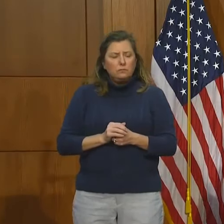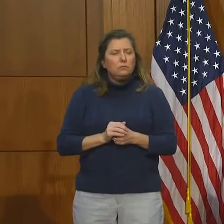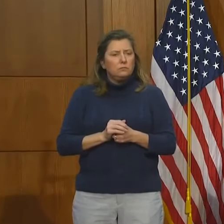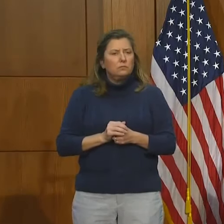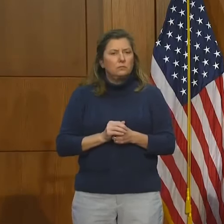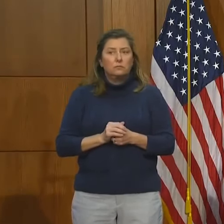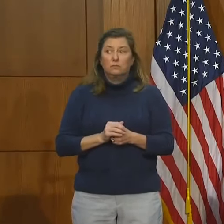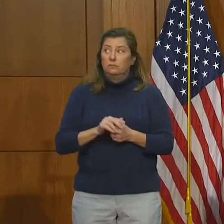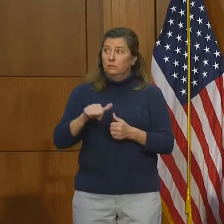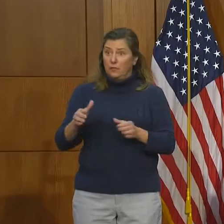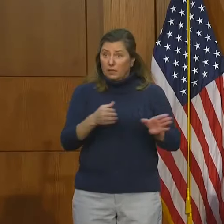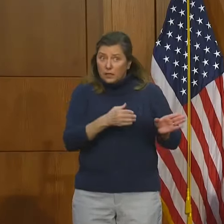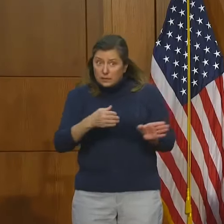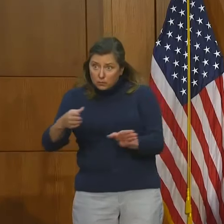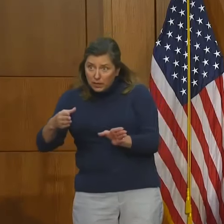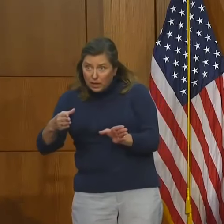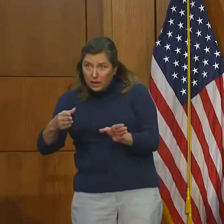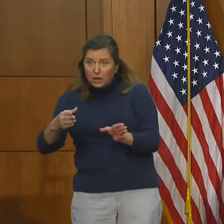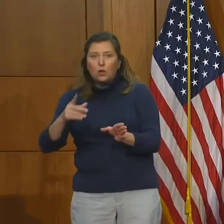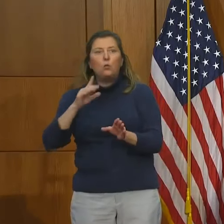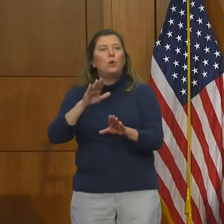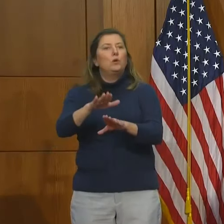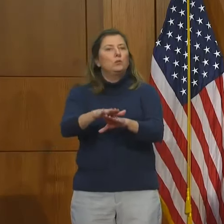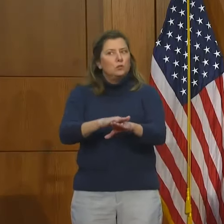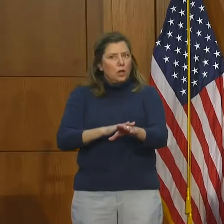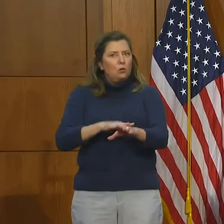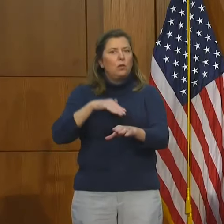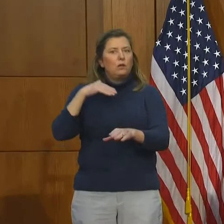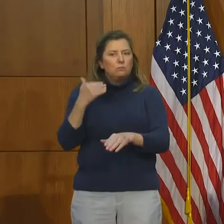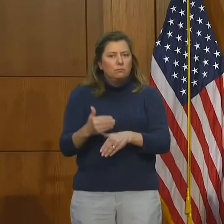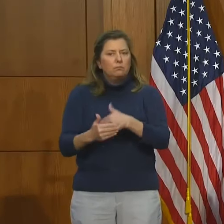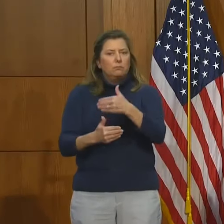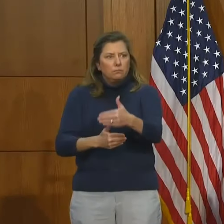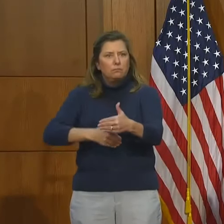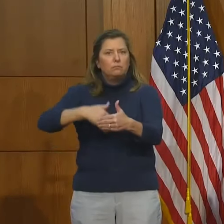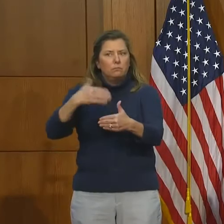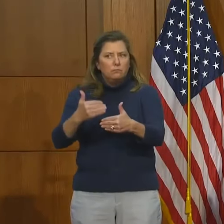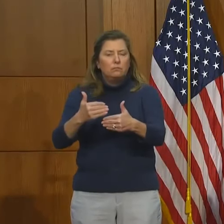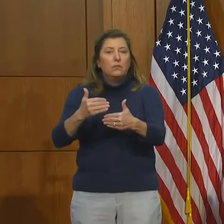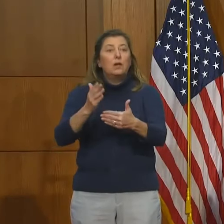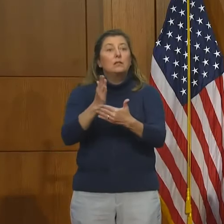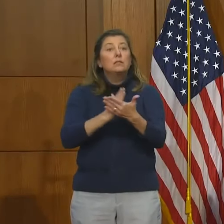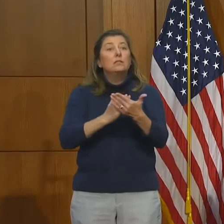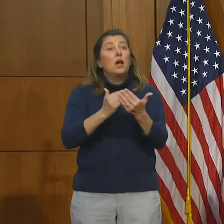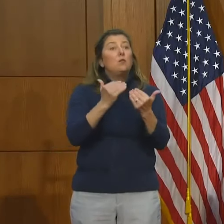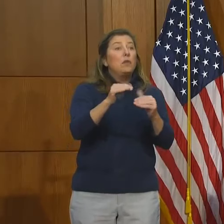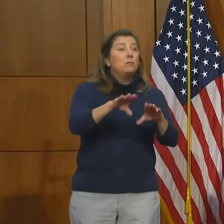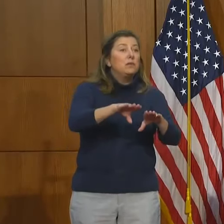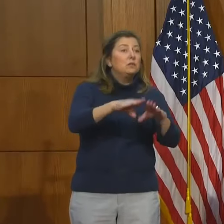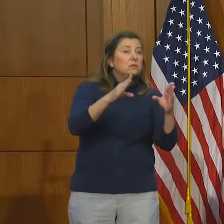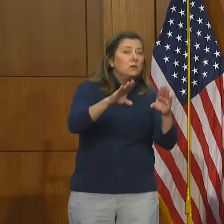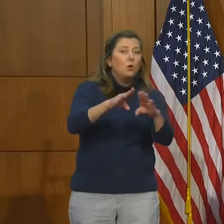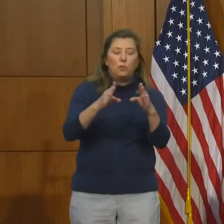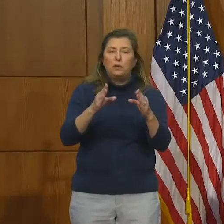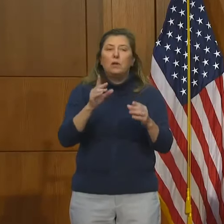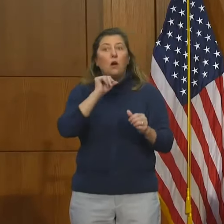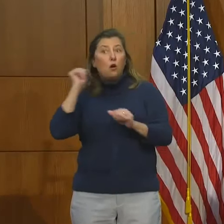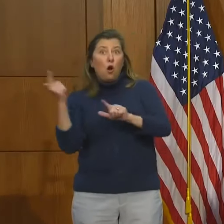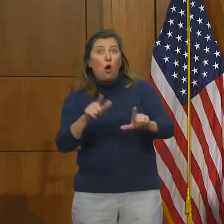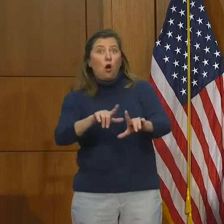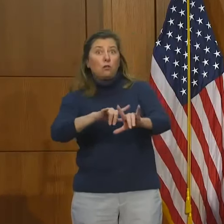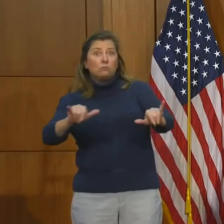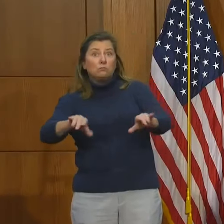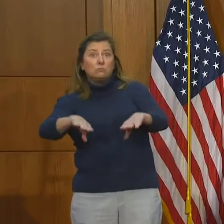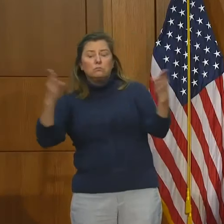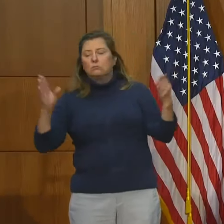will see, this plan will slowly and deliberately ease some of the restrictions, but not all. We will